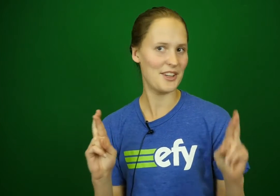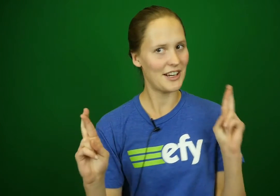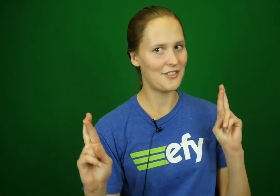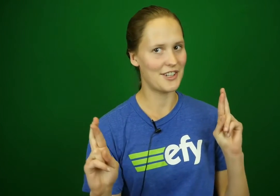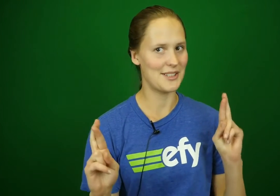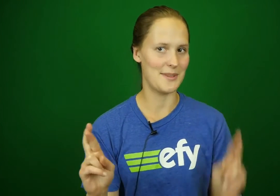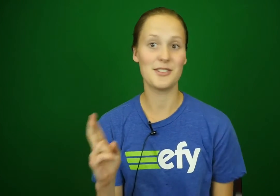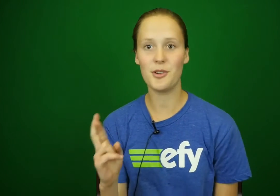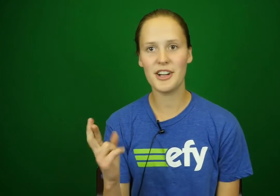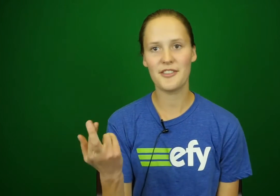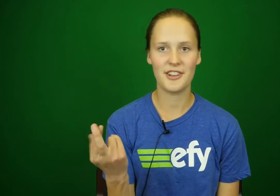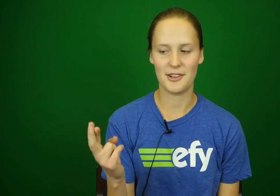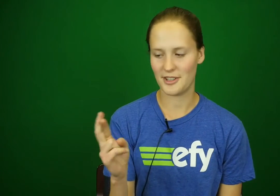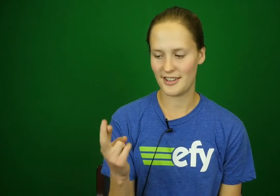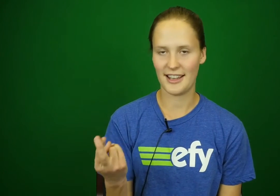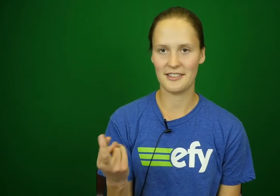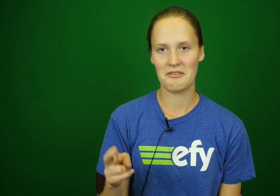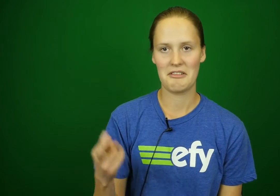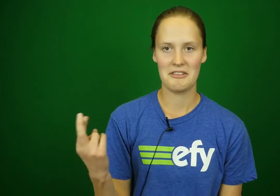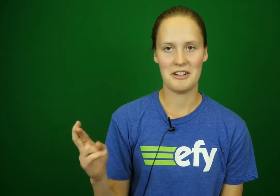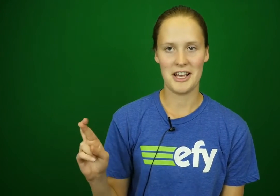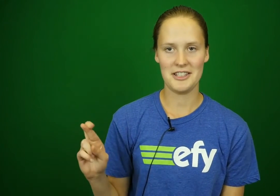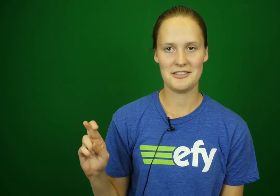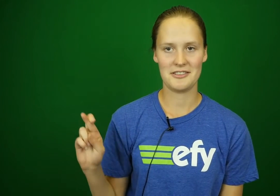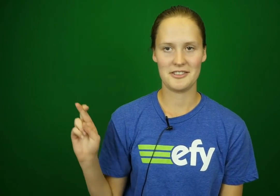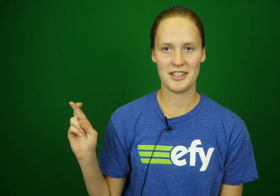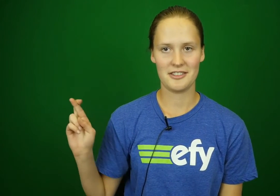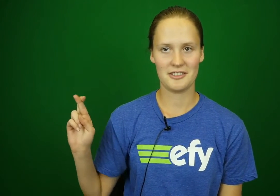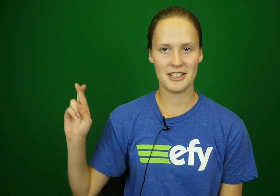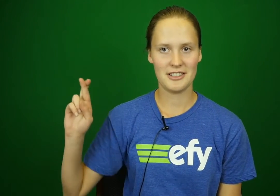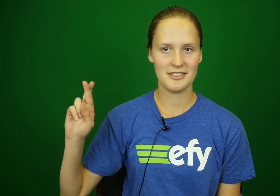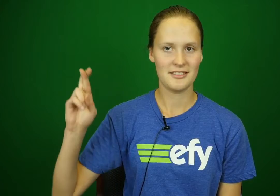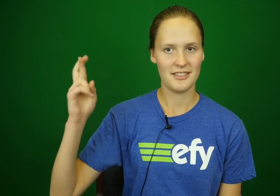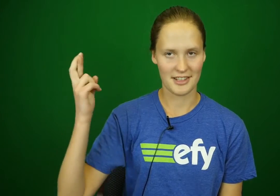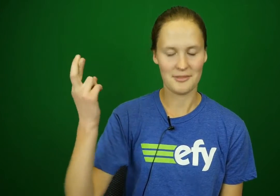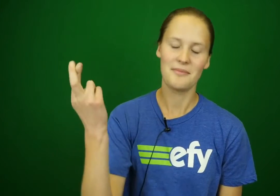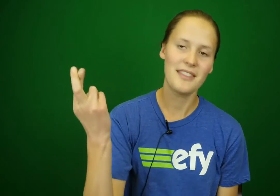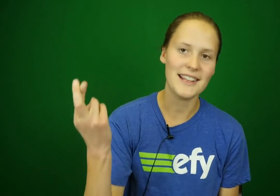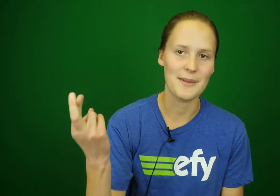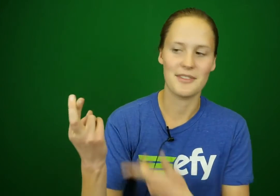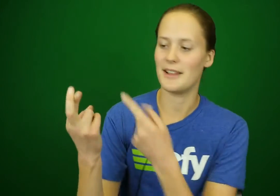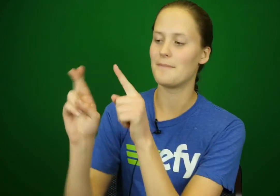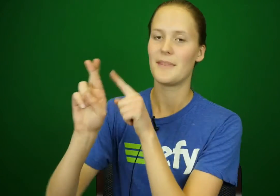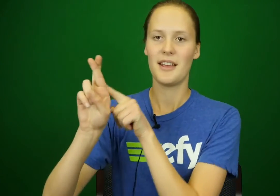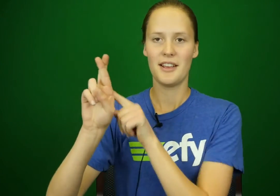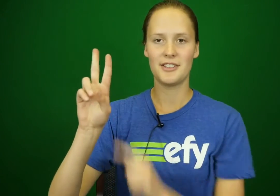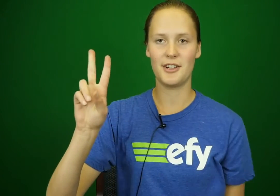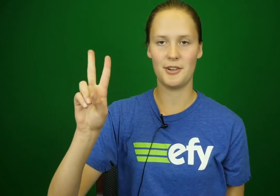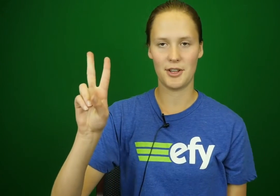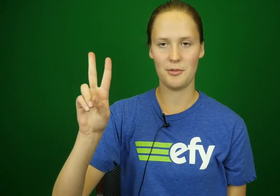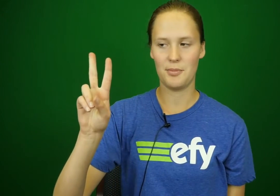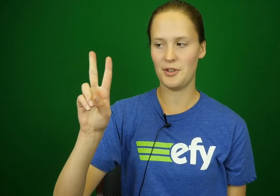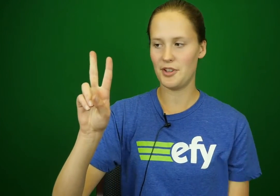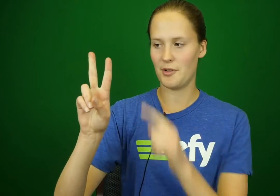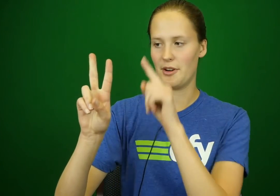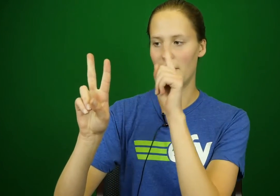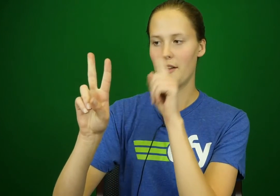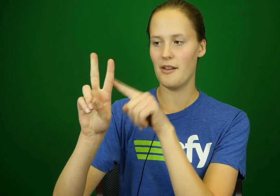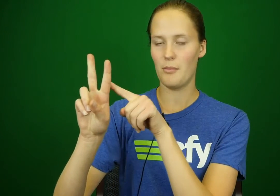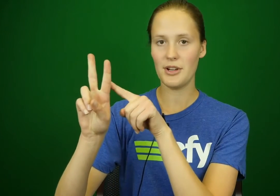great for Christmas. Or if, you're like, I didn't take the cookies, that type of thing. So you pull your pointer